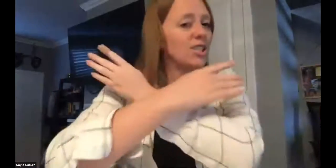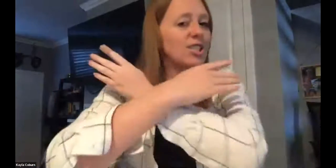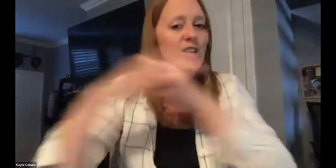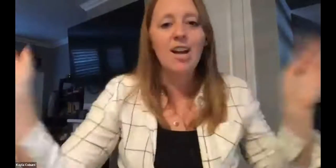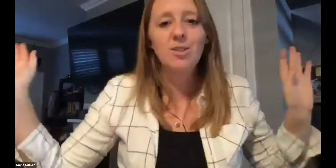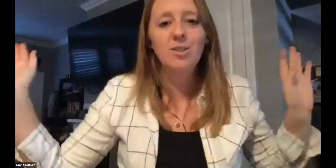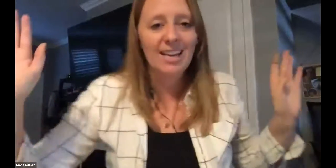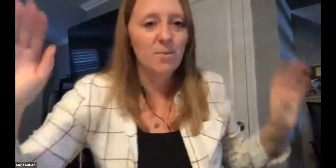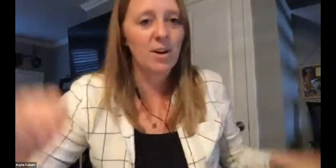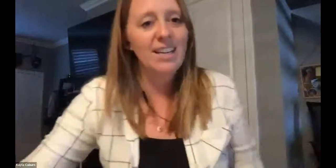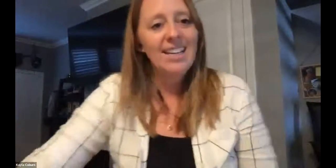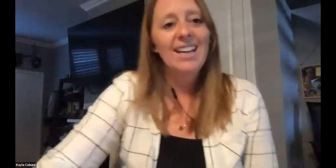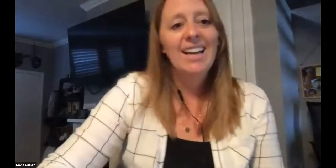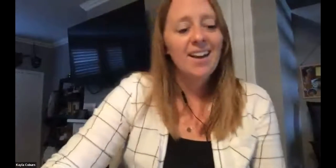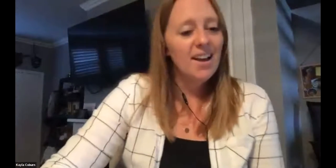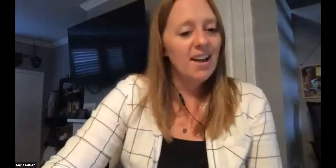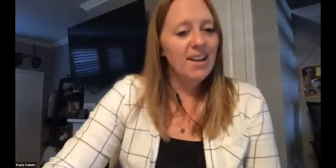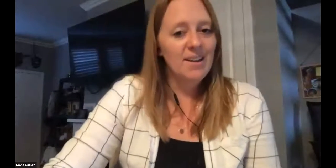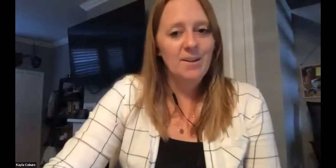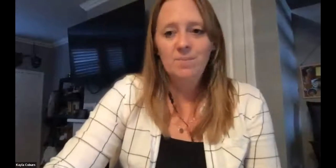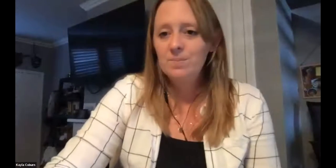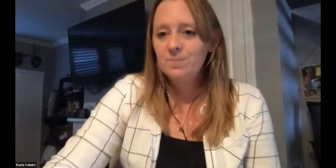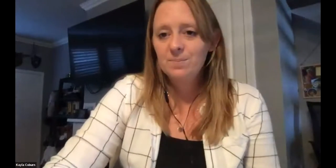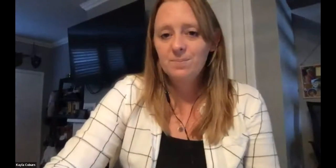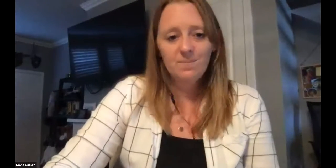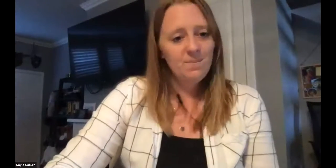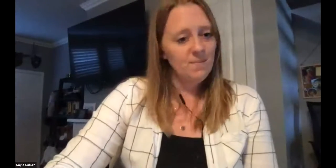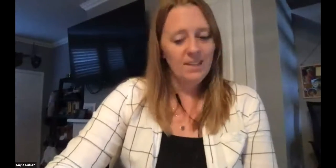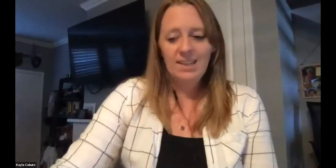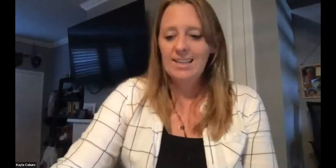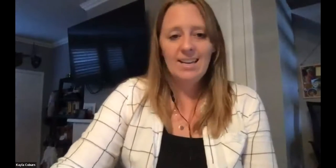are just not doing it anymore. Um,